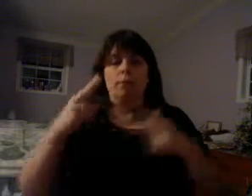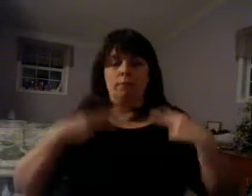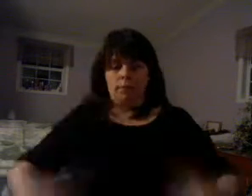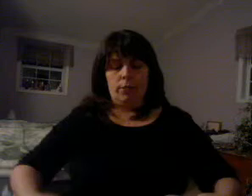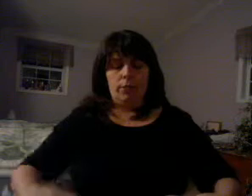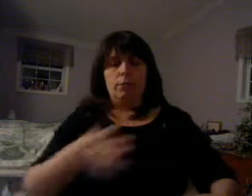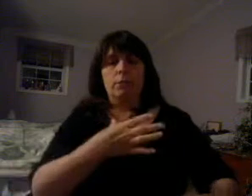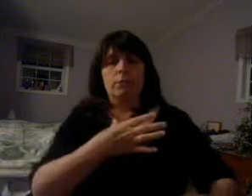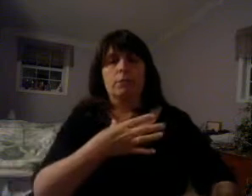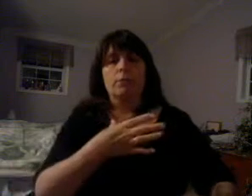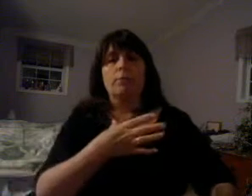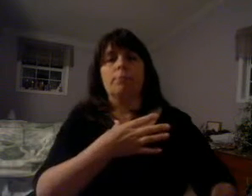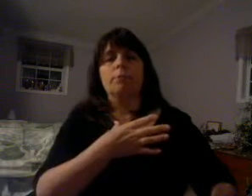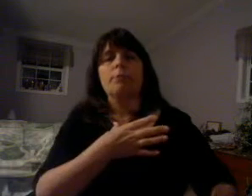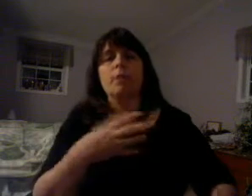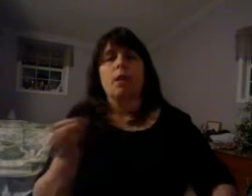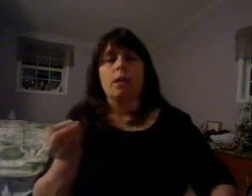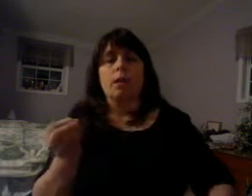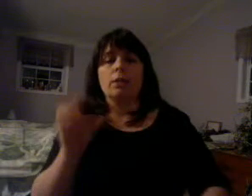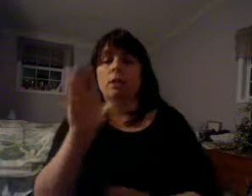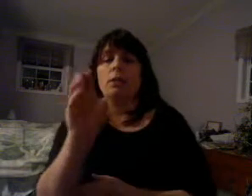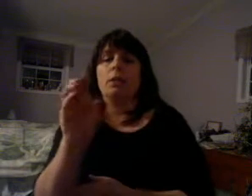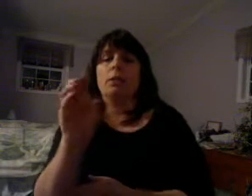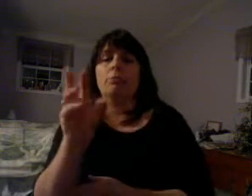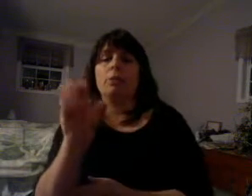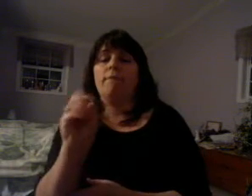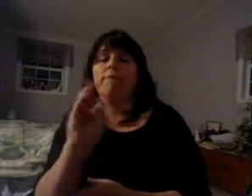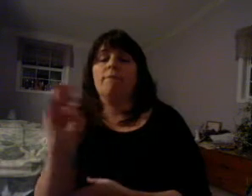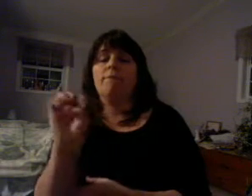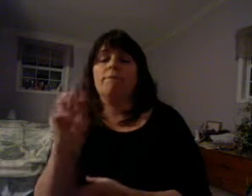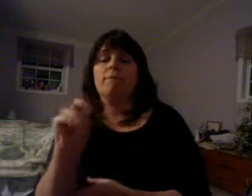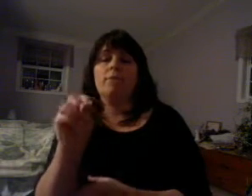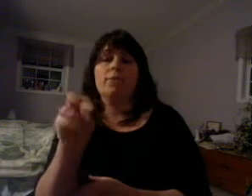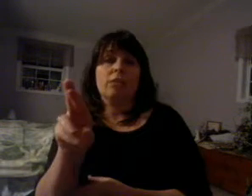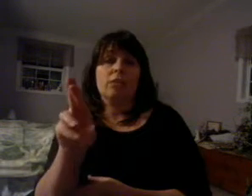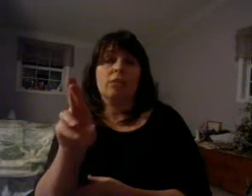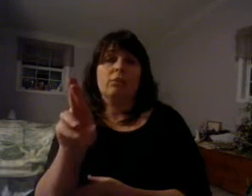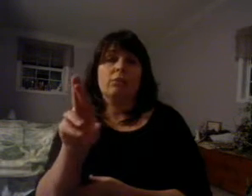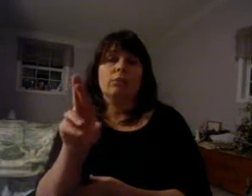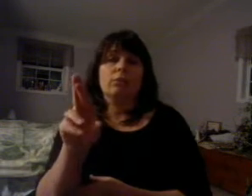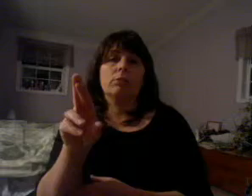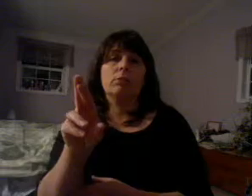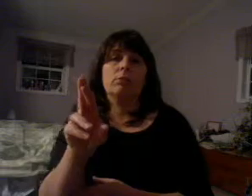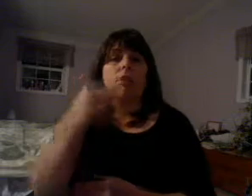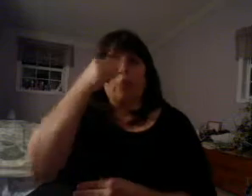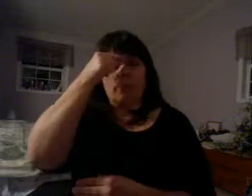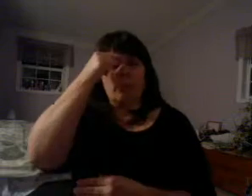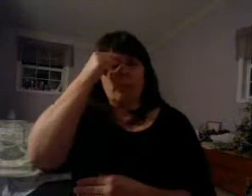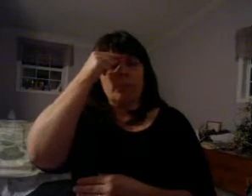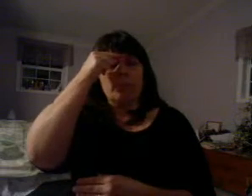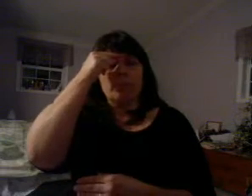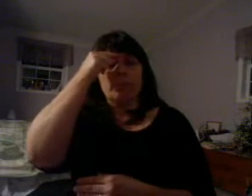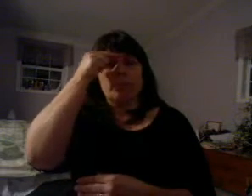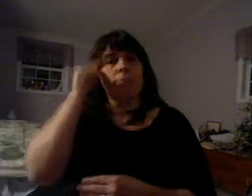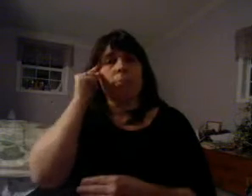homicides are African Americans in the United States. So there are changes in factors and changes in types